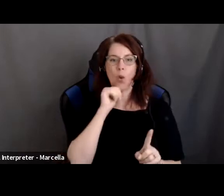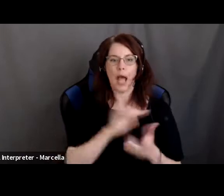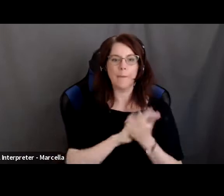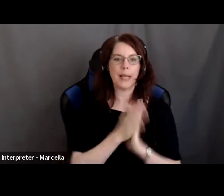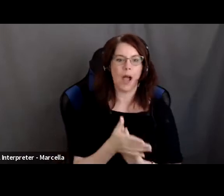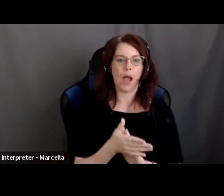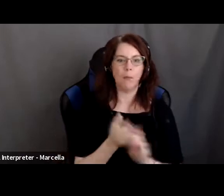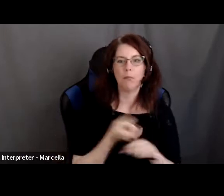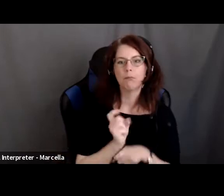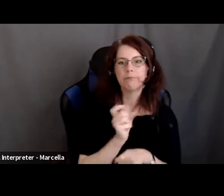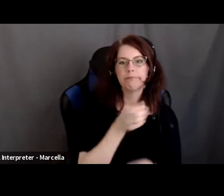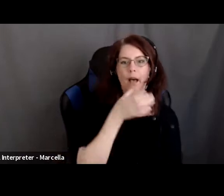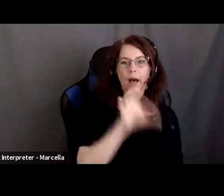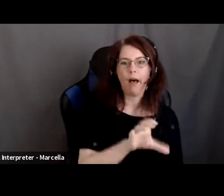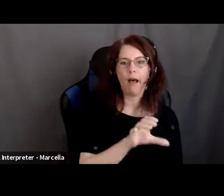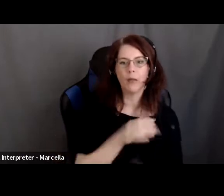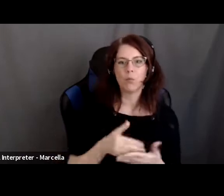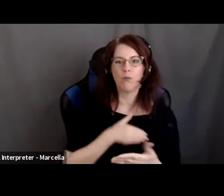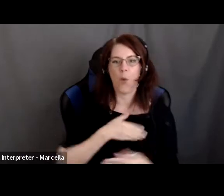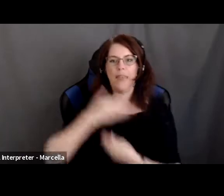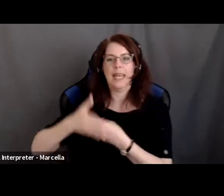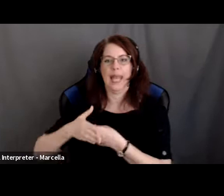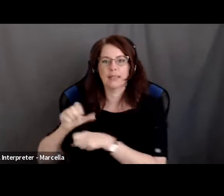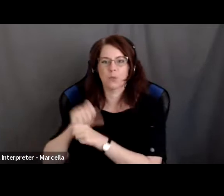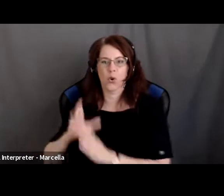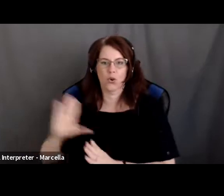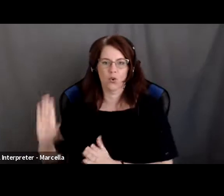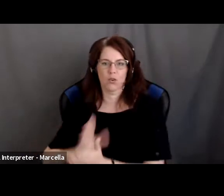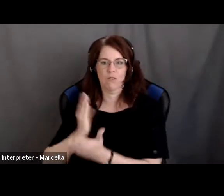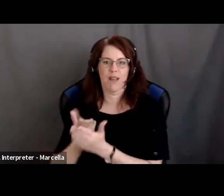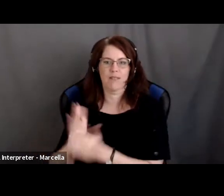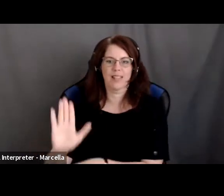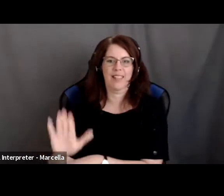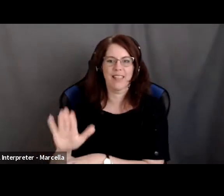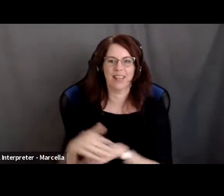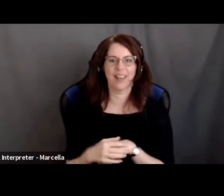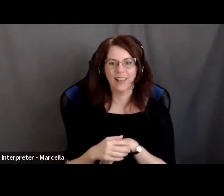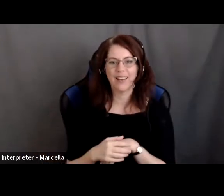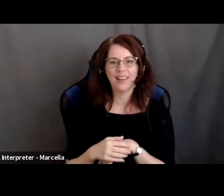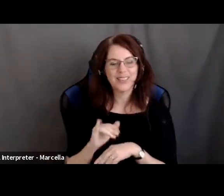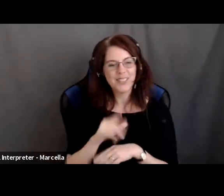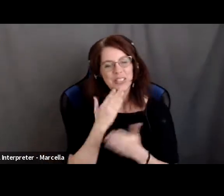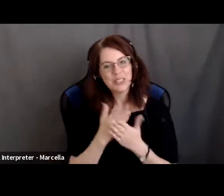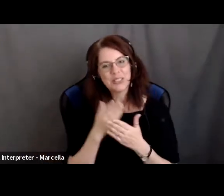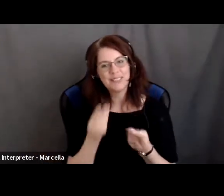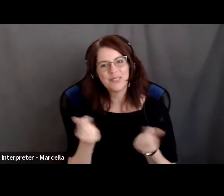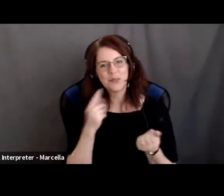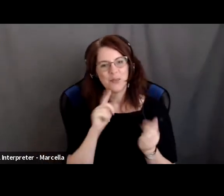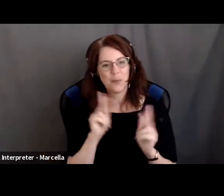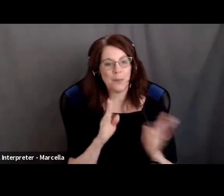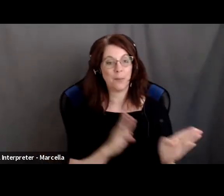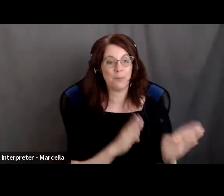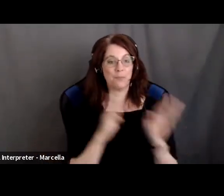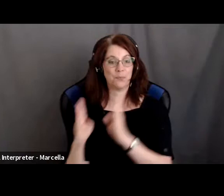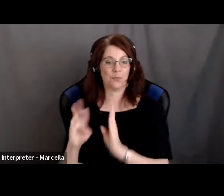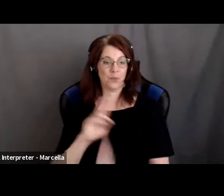or spoiling before the next attendant arrives in the evening. So a good solution for folks. In the